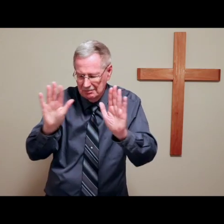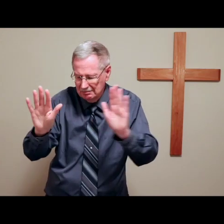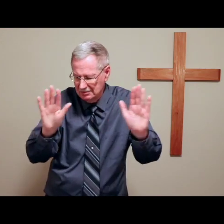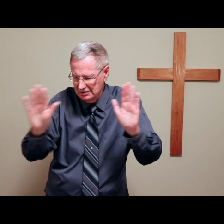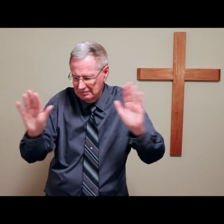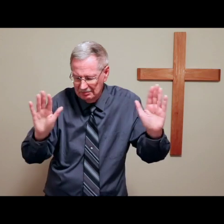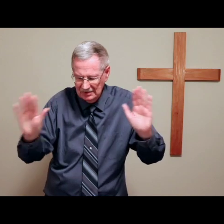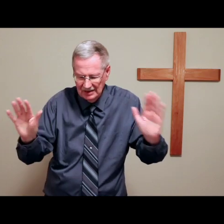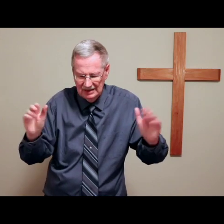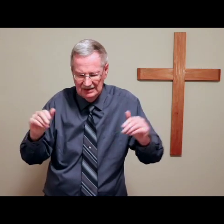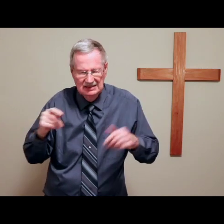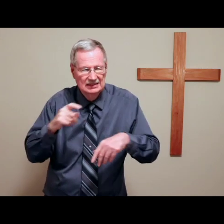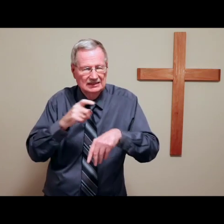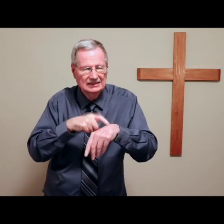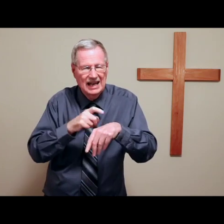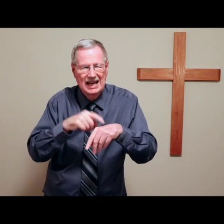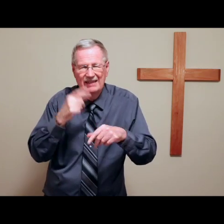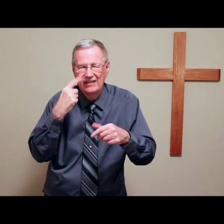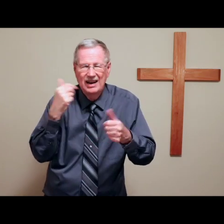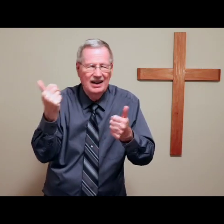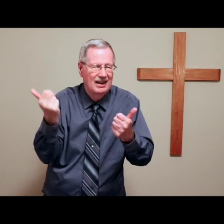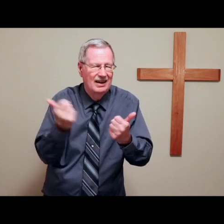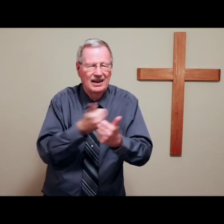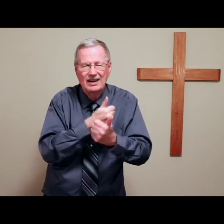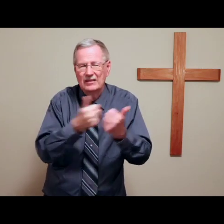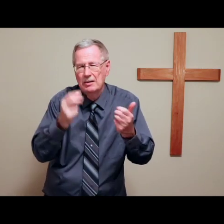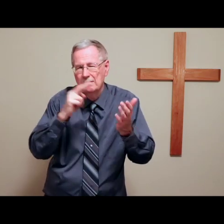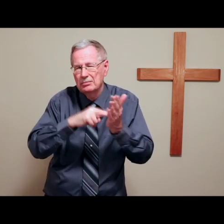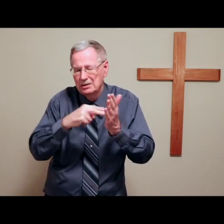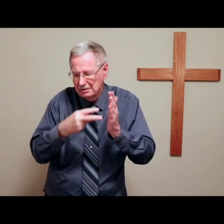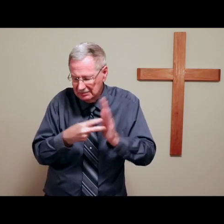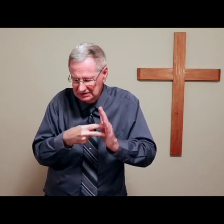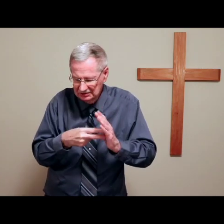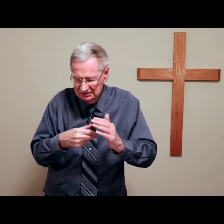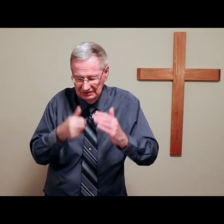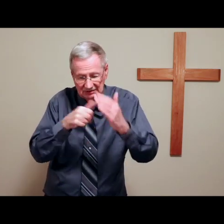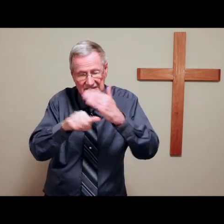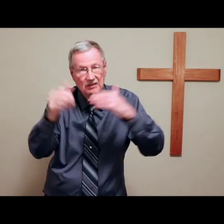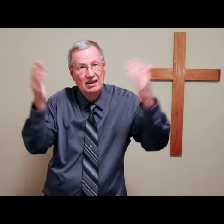a time for every purpose under heaven, a time for